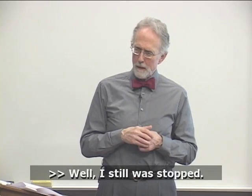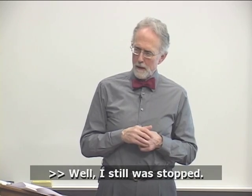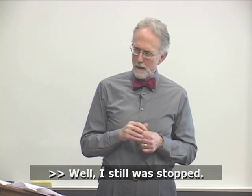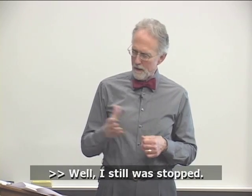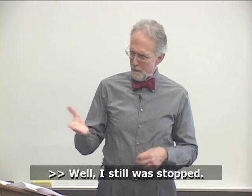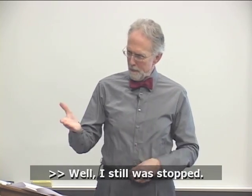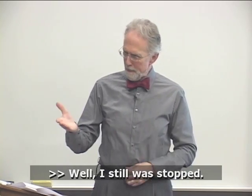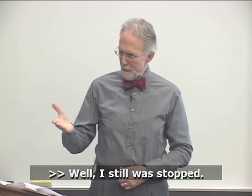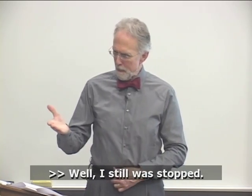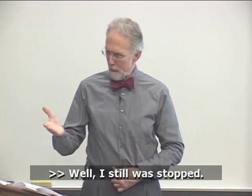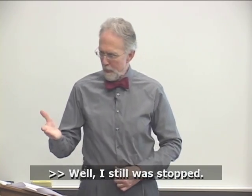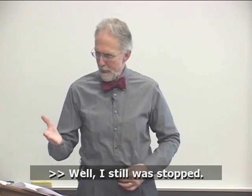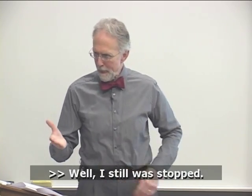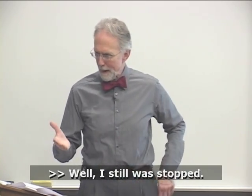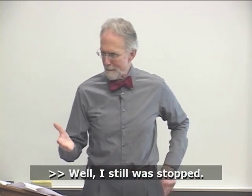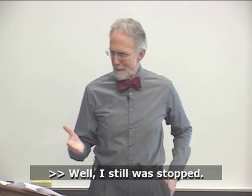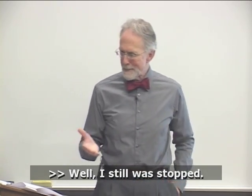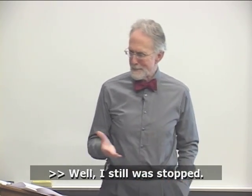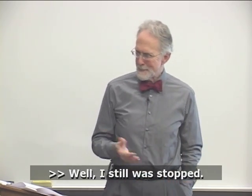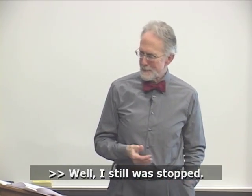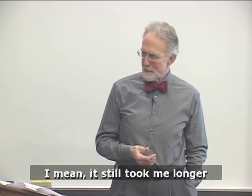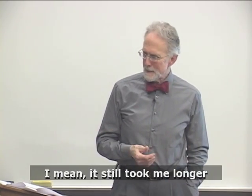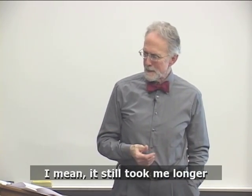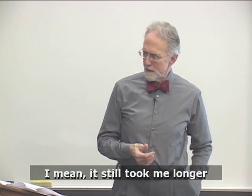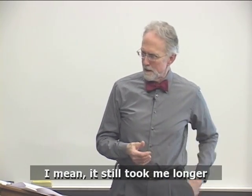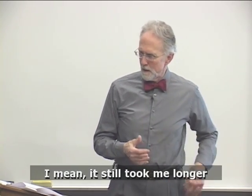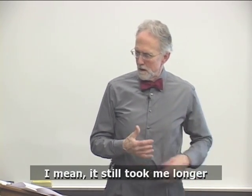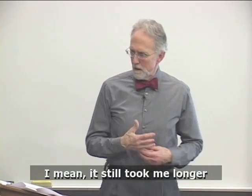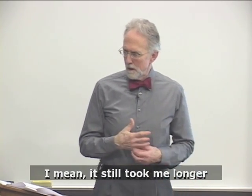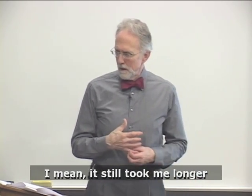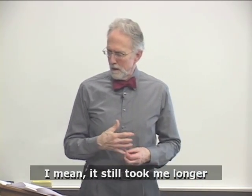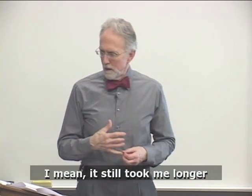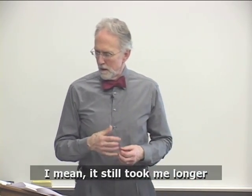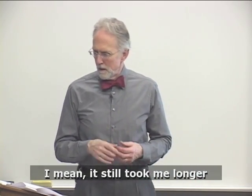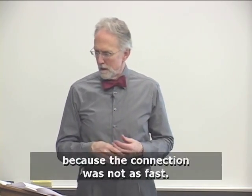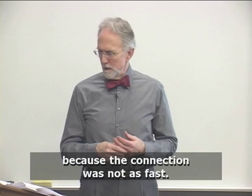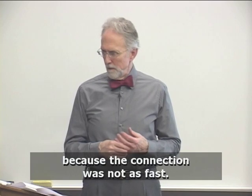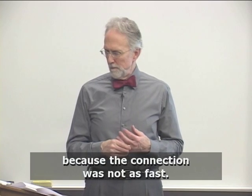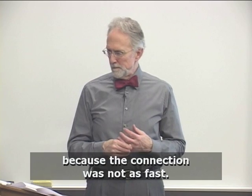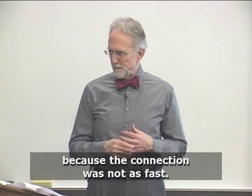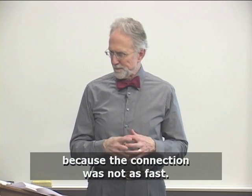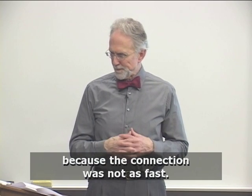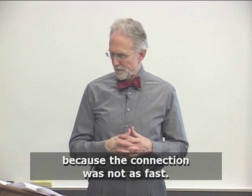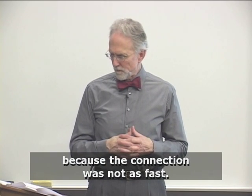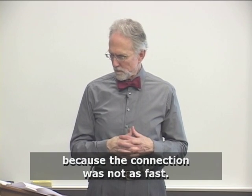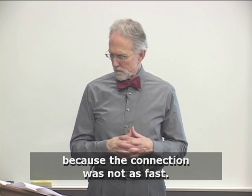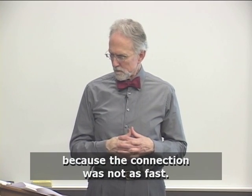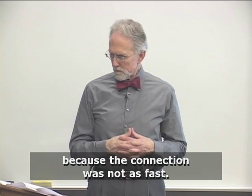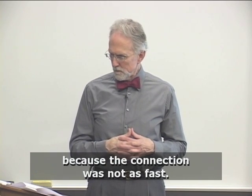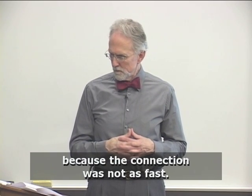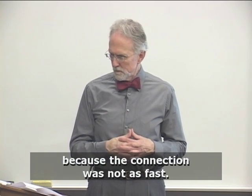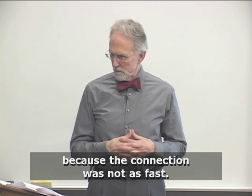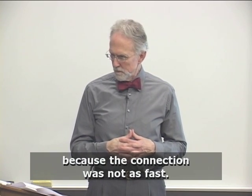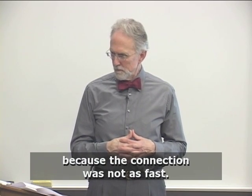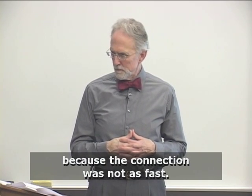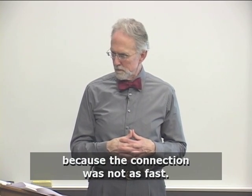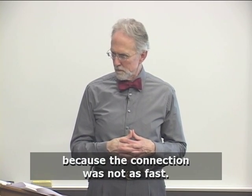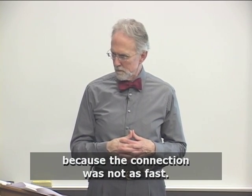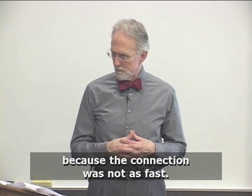Well, I still was stopped. I mean, it still took me longer because the connection was not as